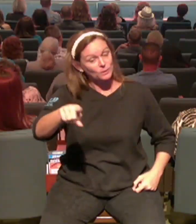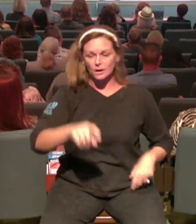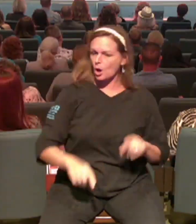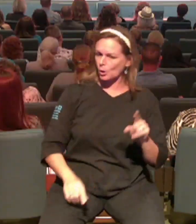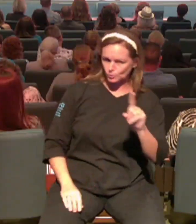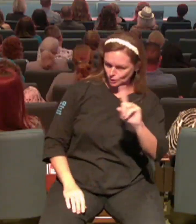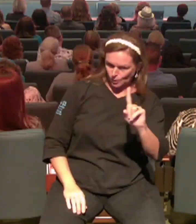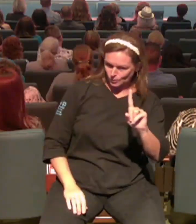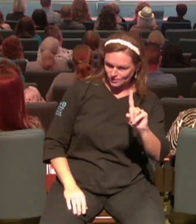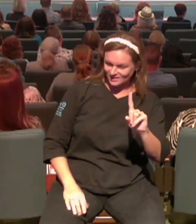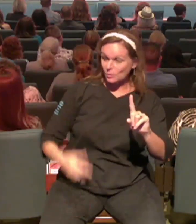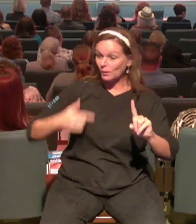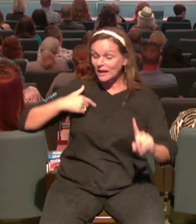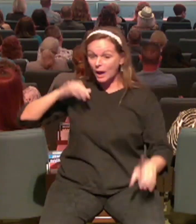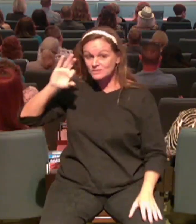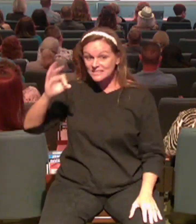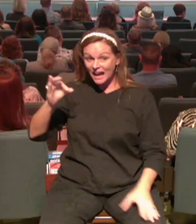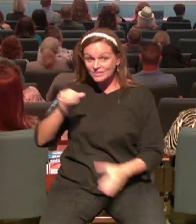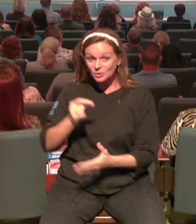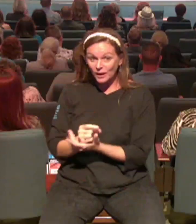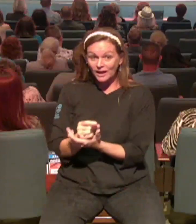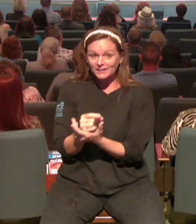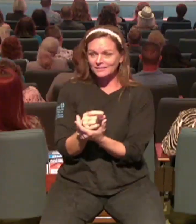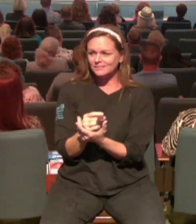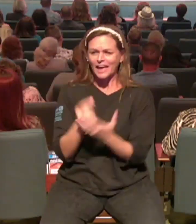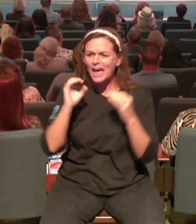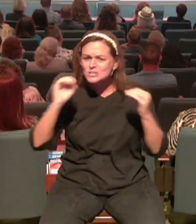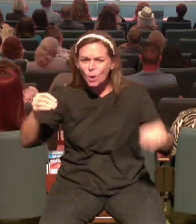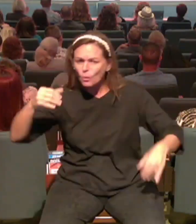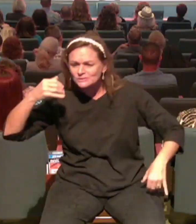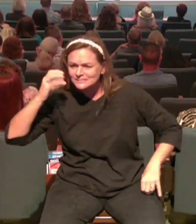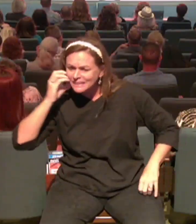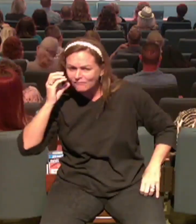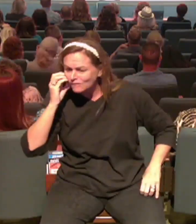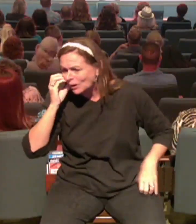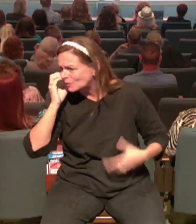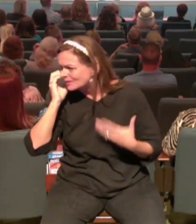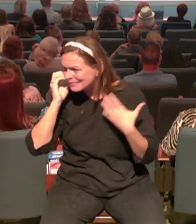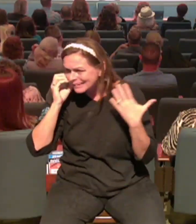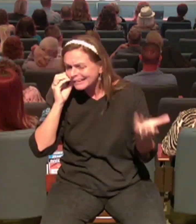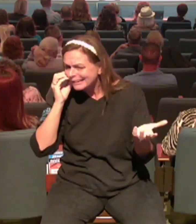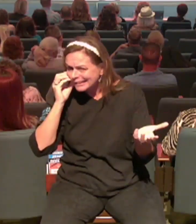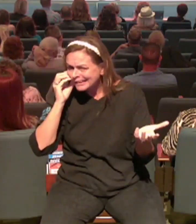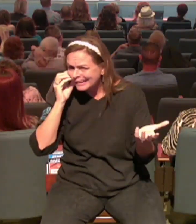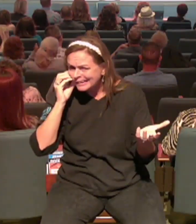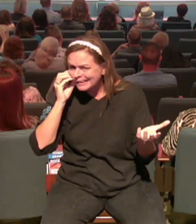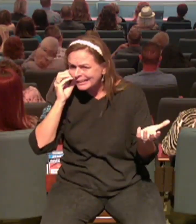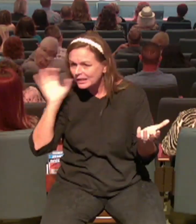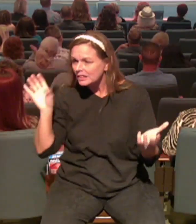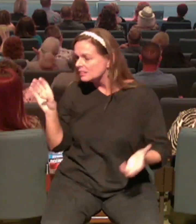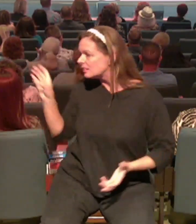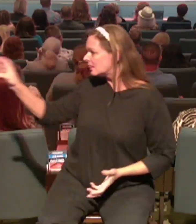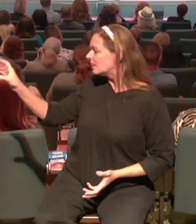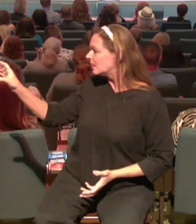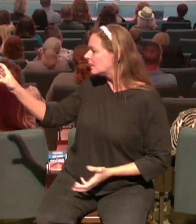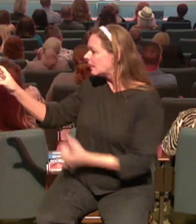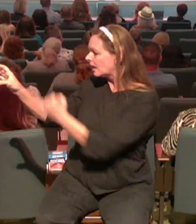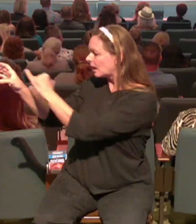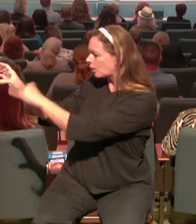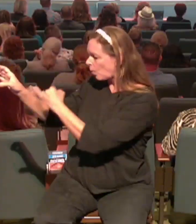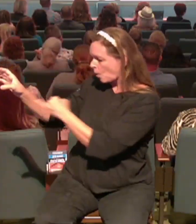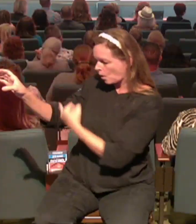I was in ninth grade, do you ever just want to say, when I was in ninth grade, we didn't have cell phones. We had phones mounted to walls with